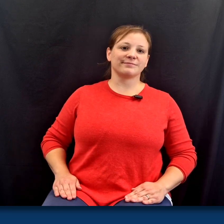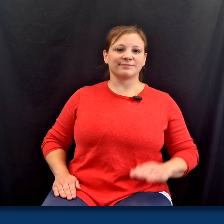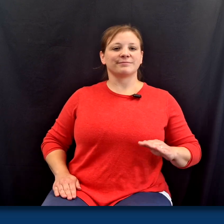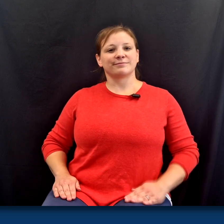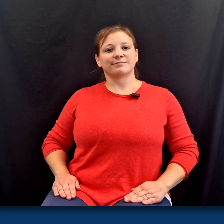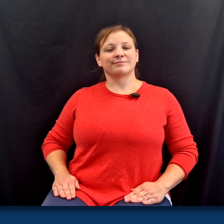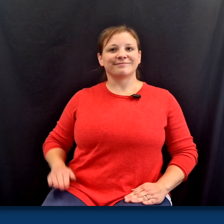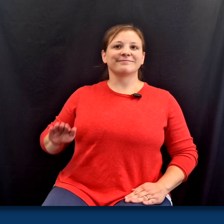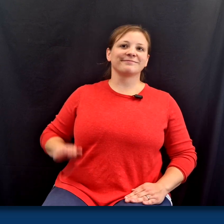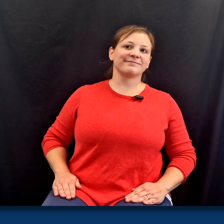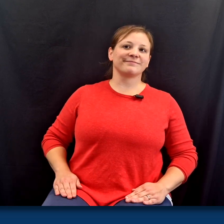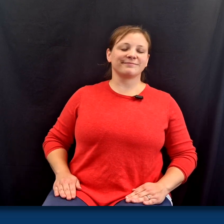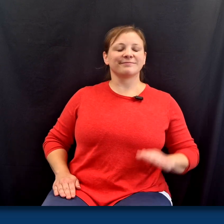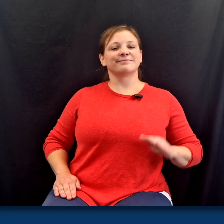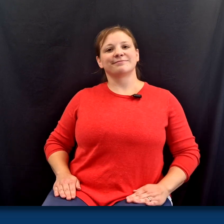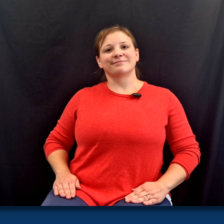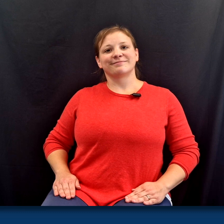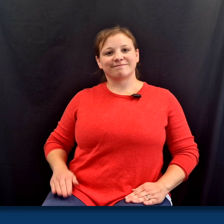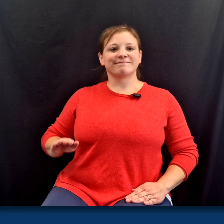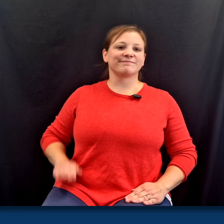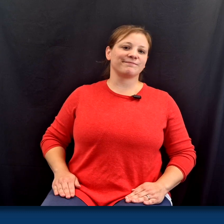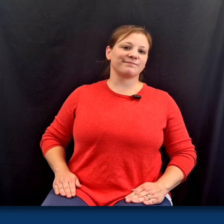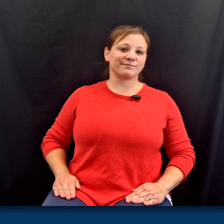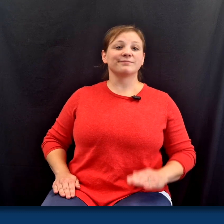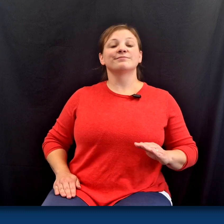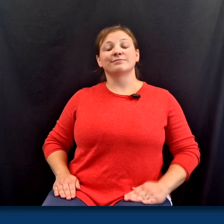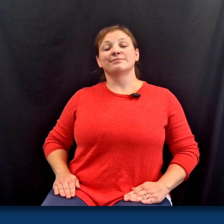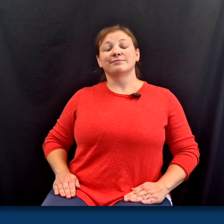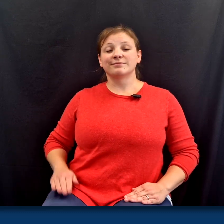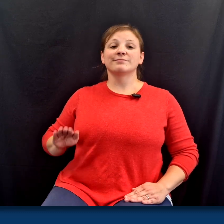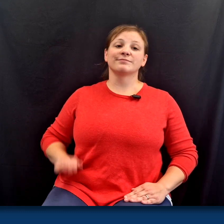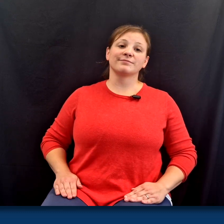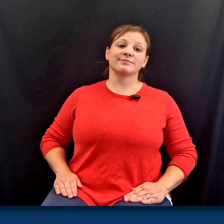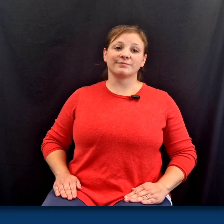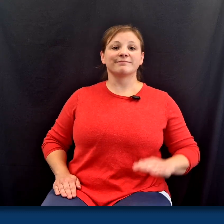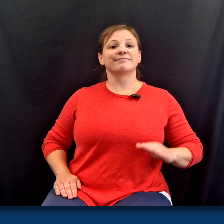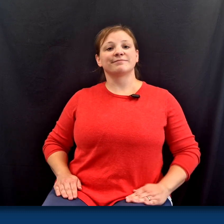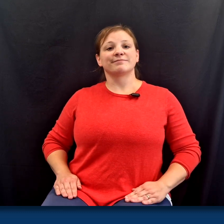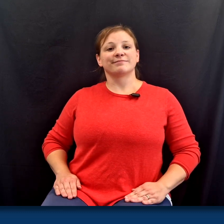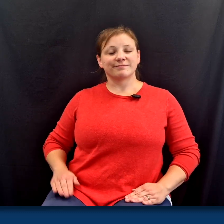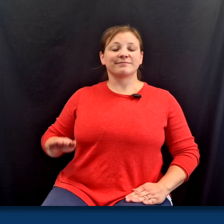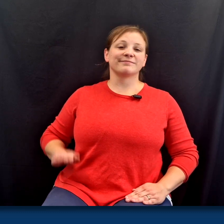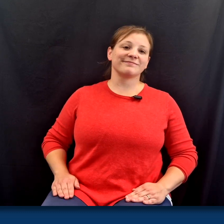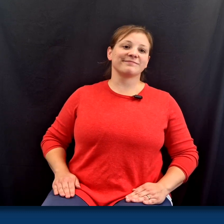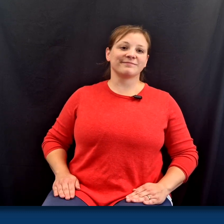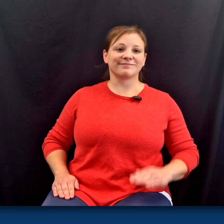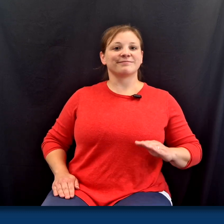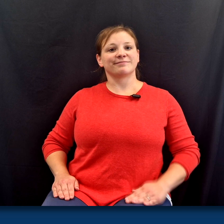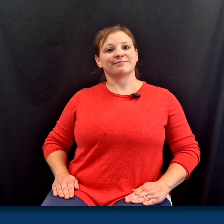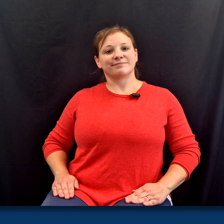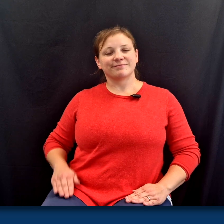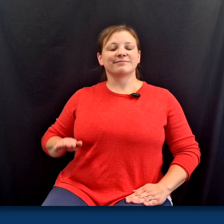Falls. You know Duggee and I will still be having a ball. If you're into seasons, let me sing in your ear.